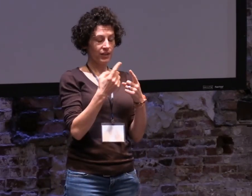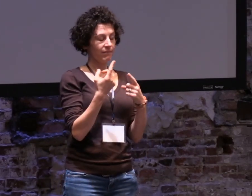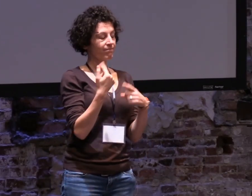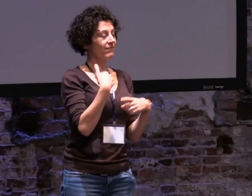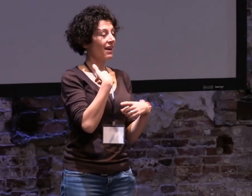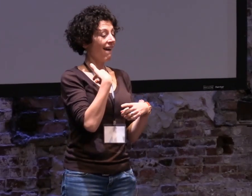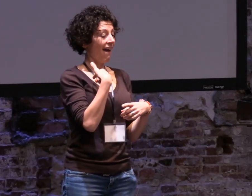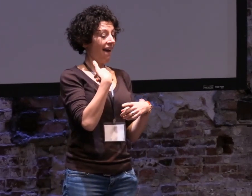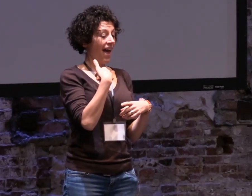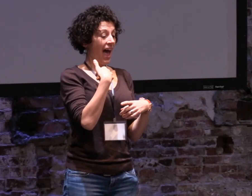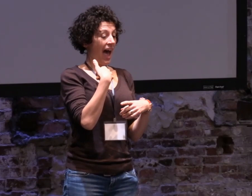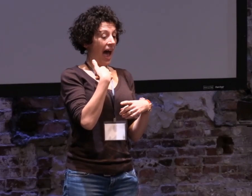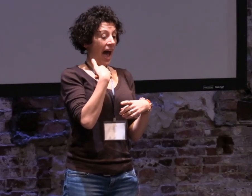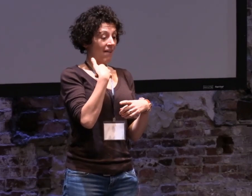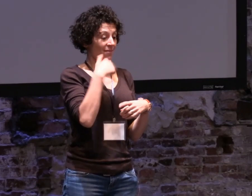I brought it for two reasons.